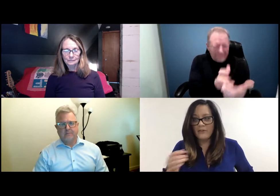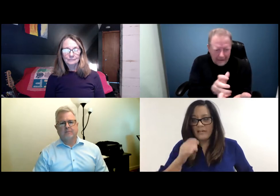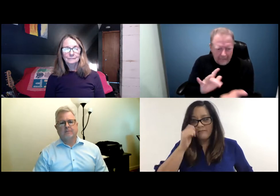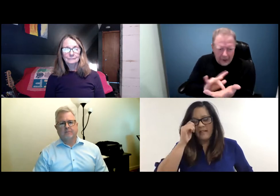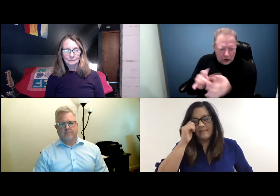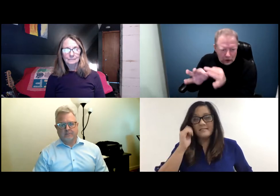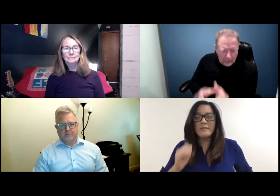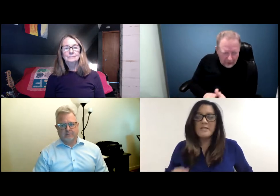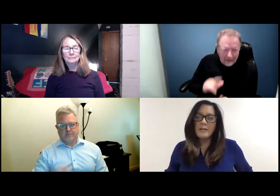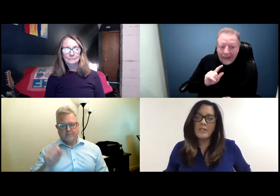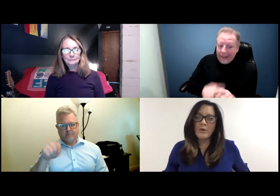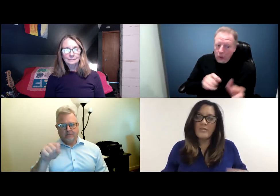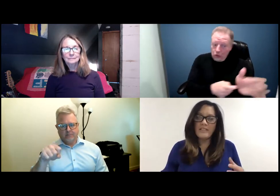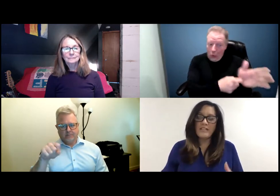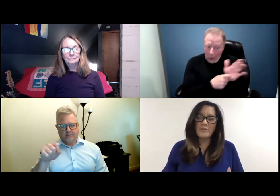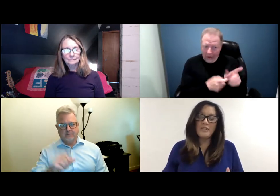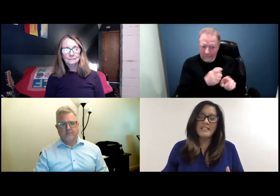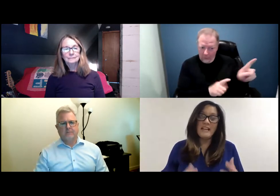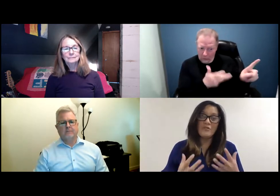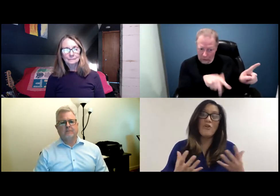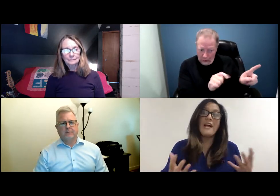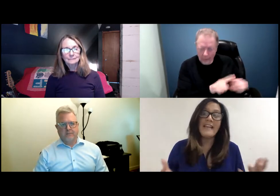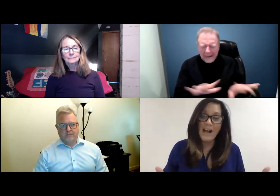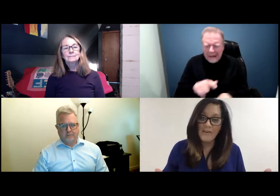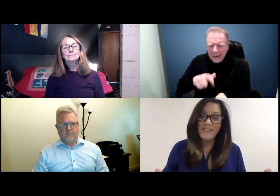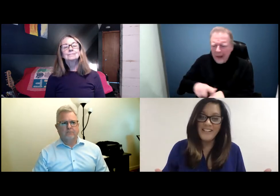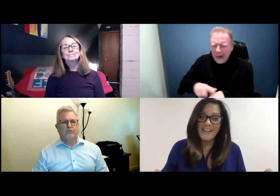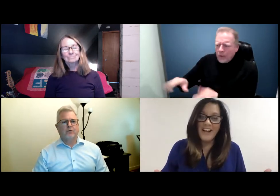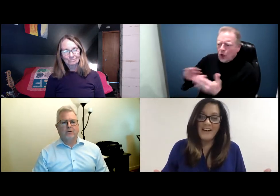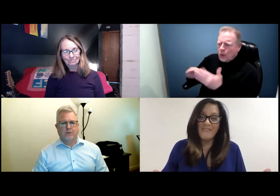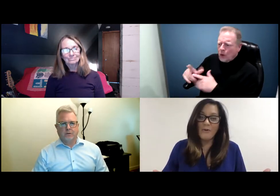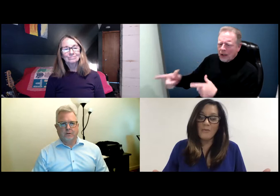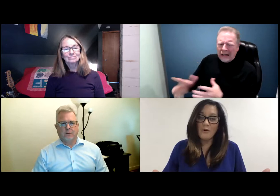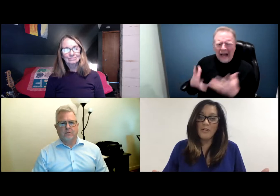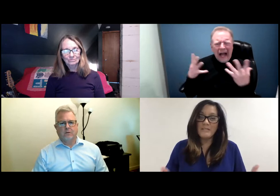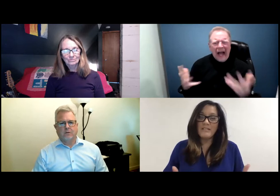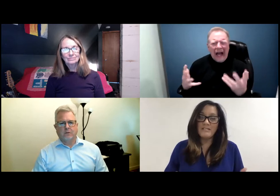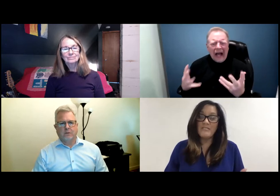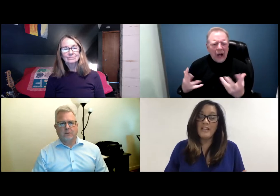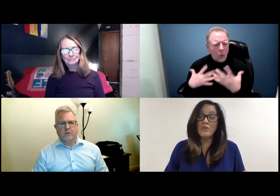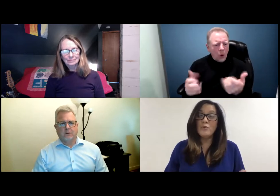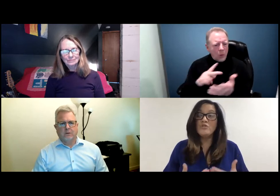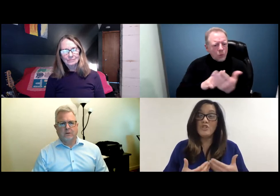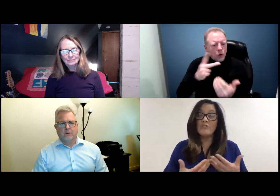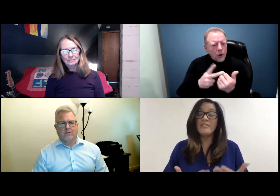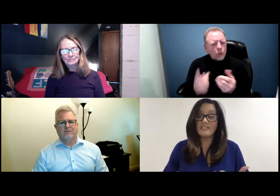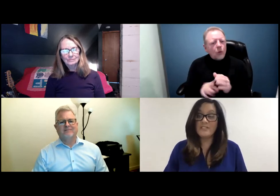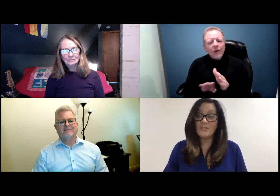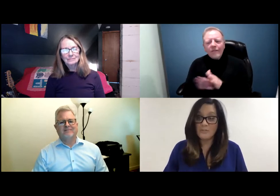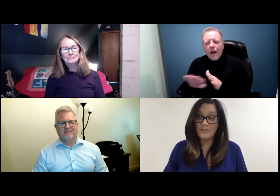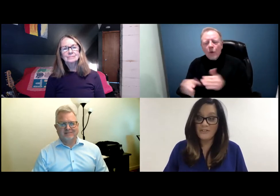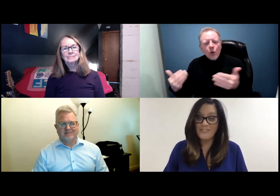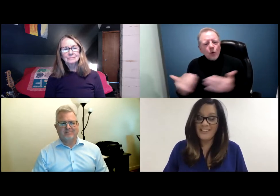of the grant. At the same time, we know that the community has cried out for a program to cultivate new